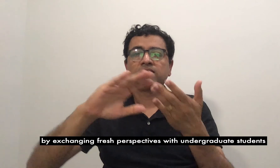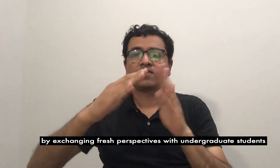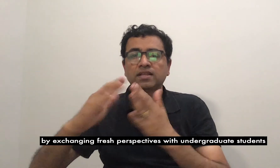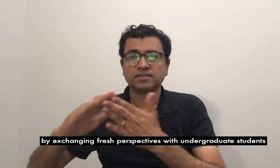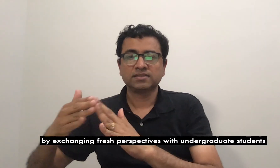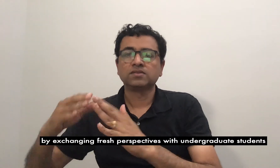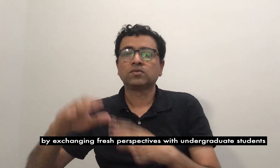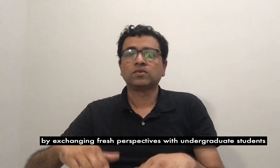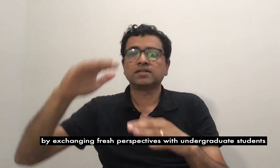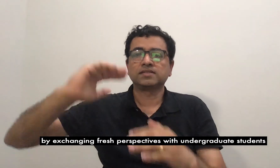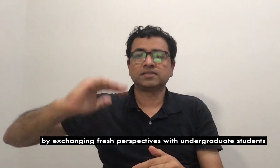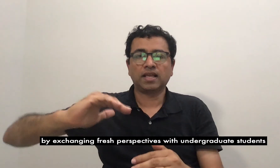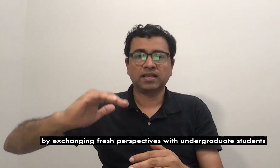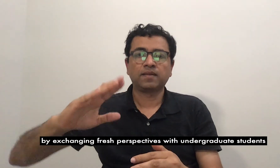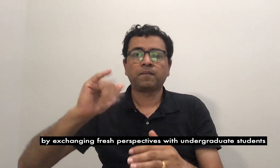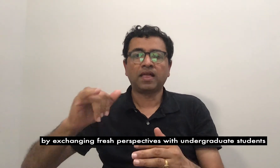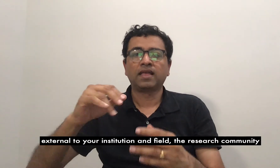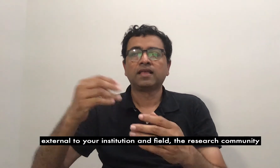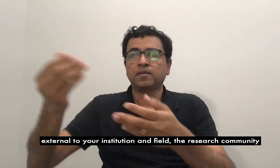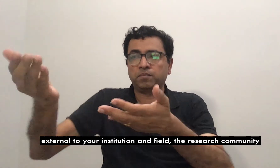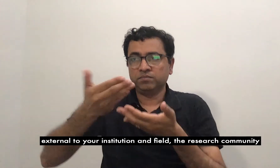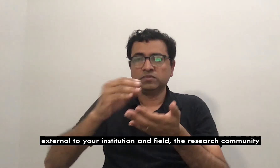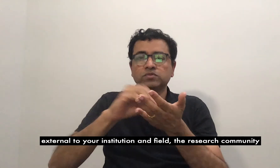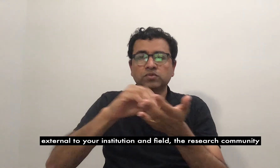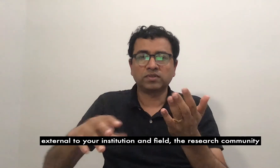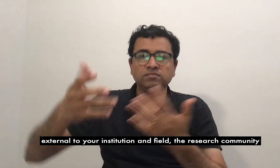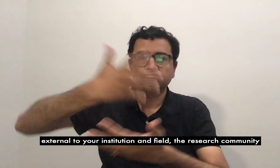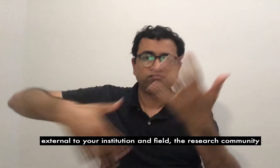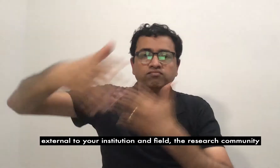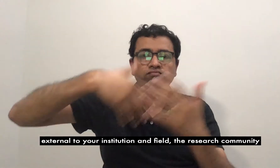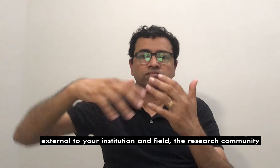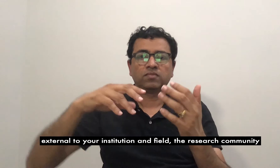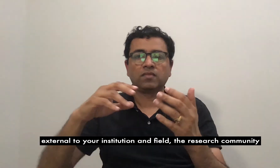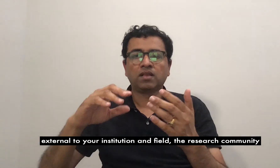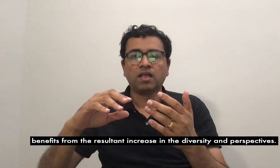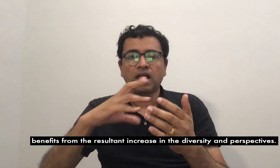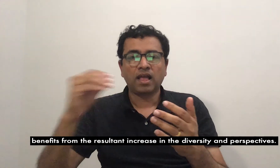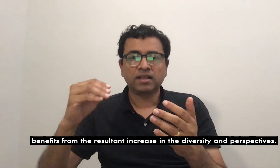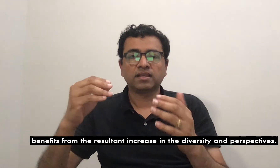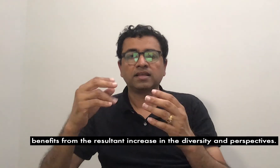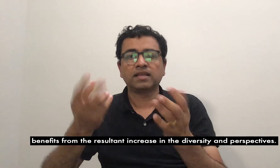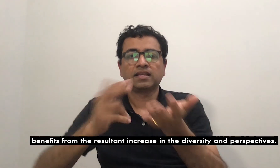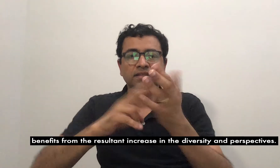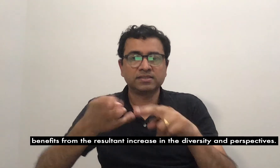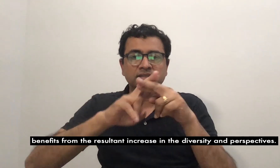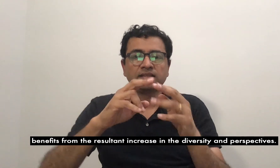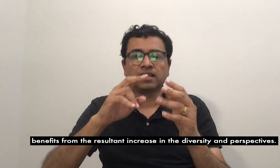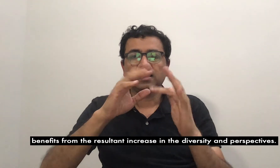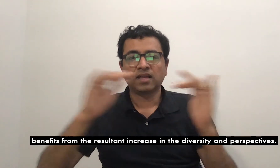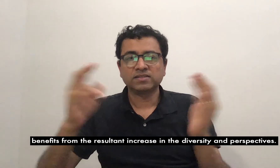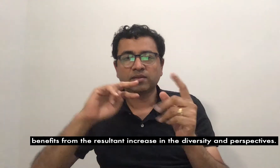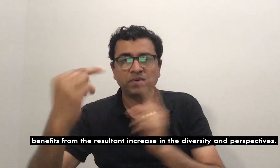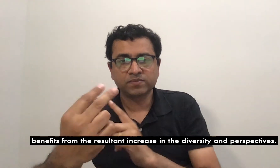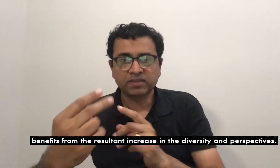By exchanging fresh perspectives with undergraduate students external to institution and field, the research community benefits from the resultant increase in